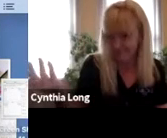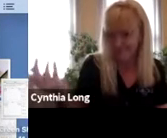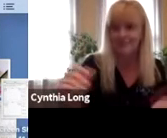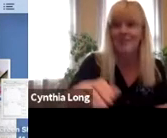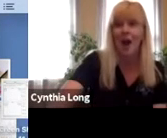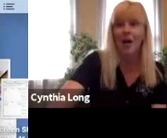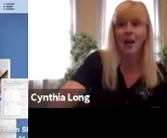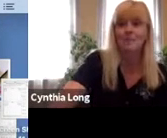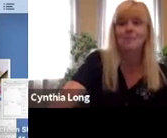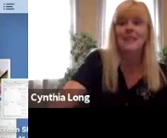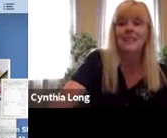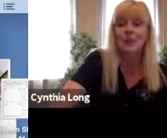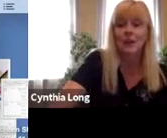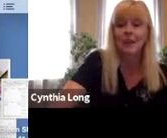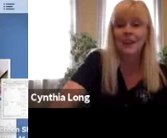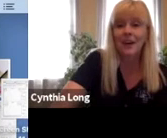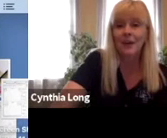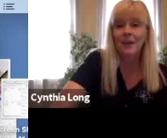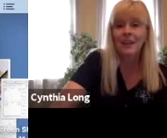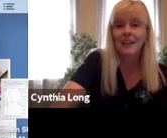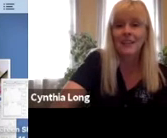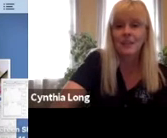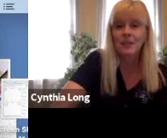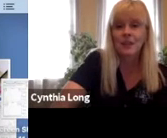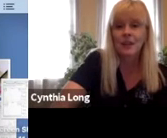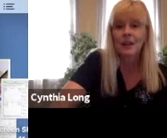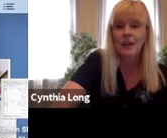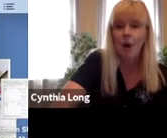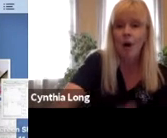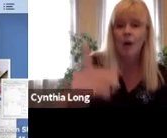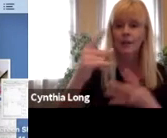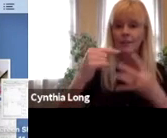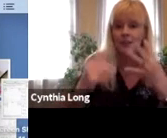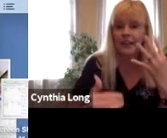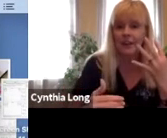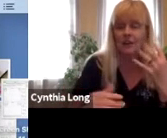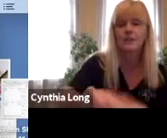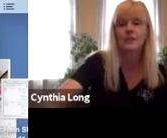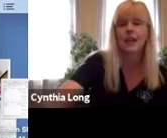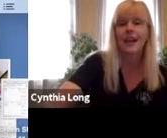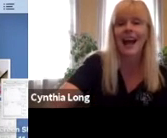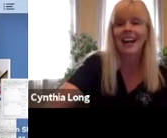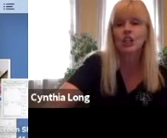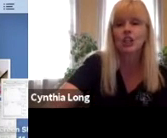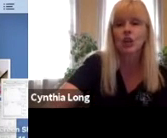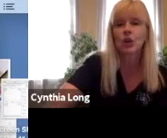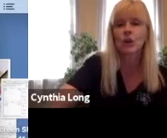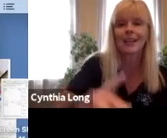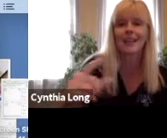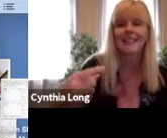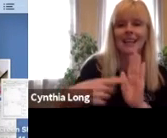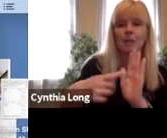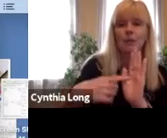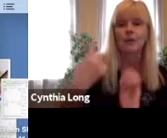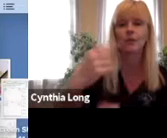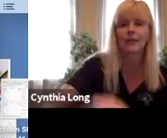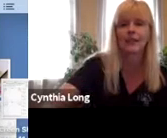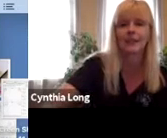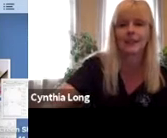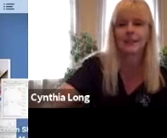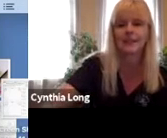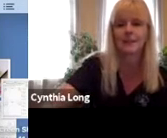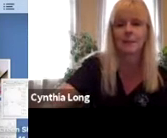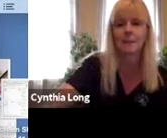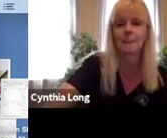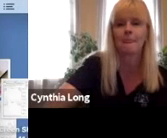teach Sign. Okay, so here we go. These are all of the videos, and I can show you an example